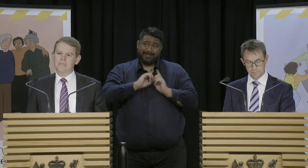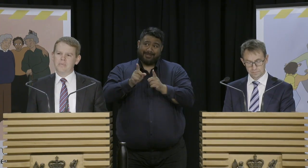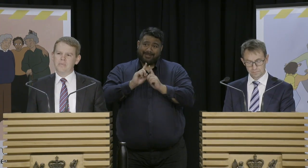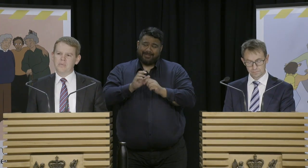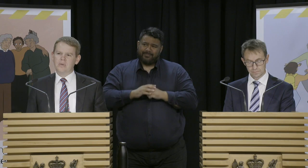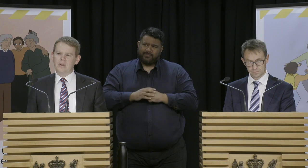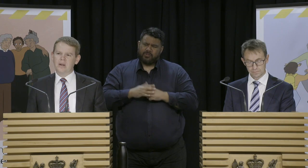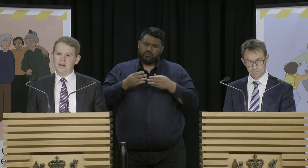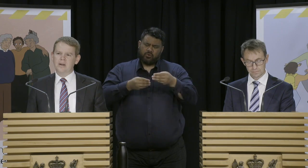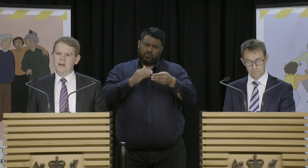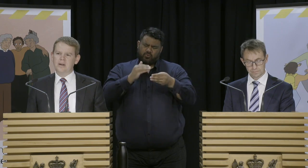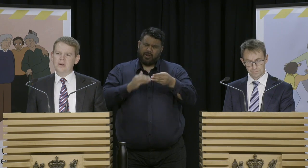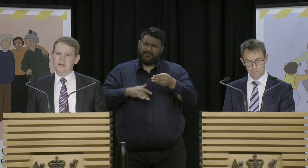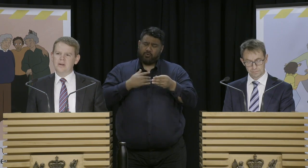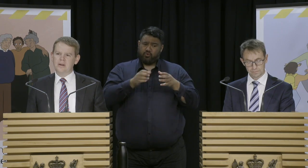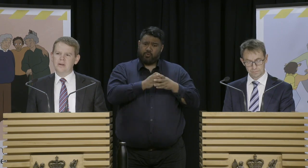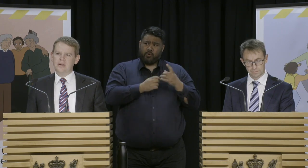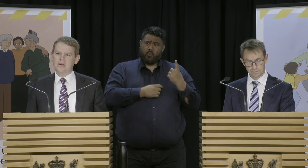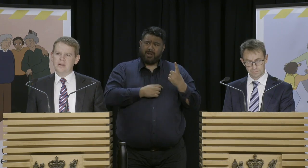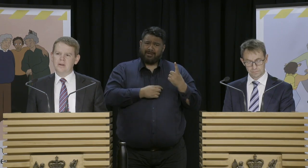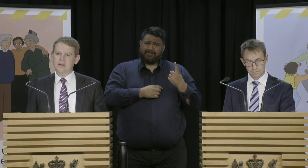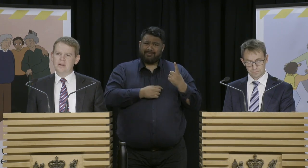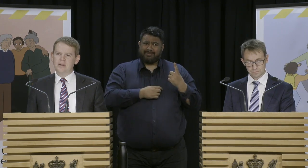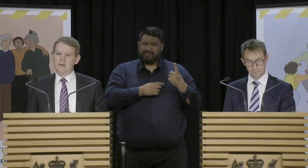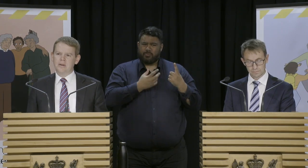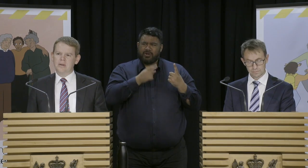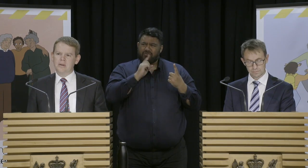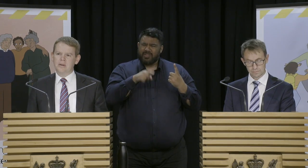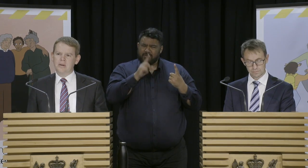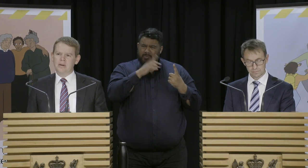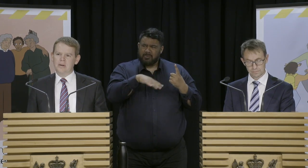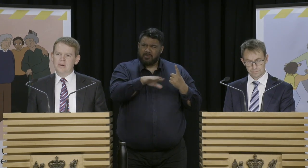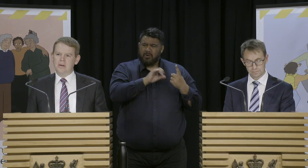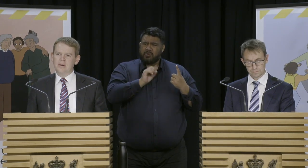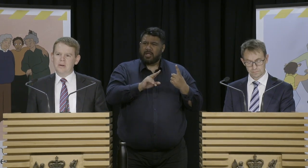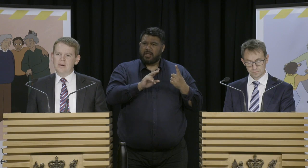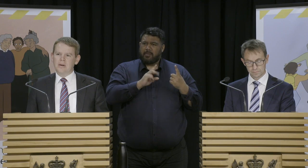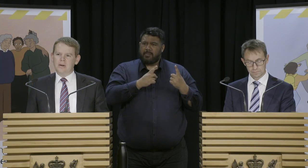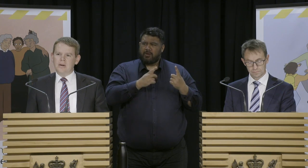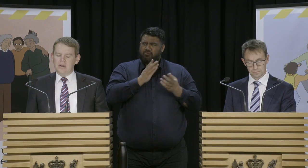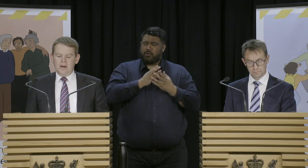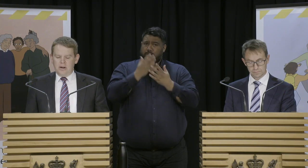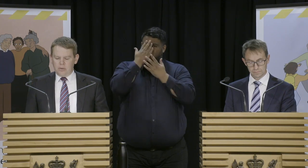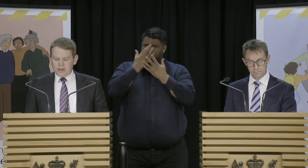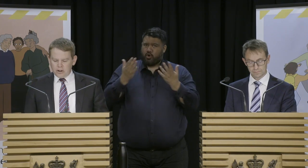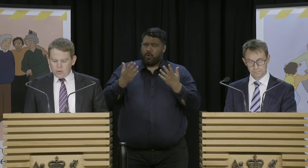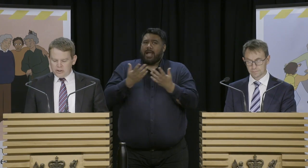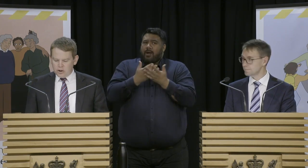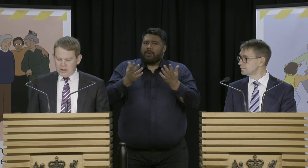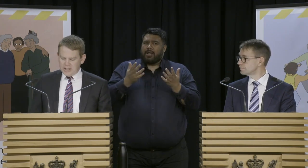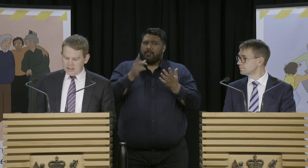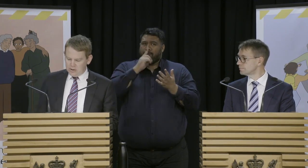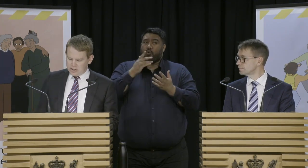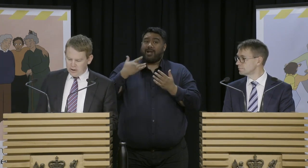100,000 people in Group 1 now. That's obviously a lot more than was first anticipated, although I know we don't actually know what the denominator there is. We don't know what